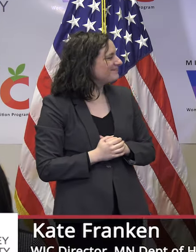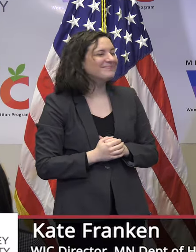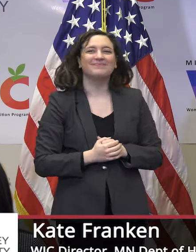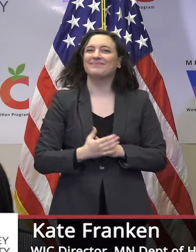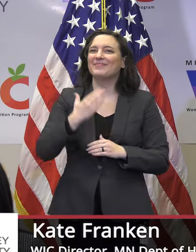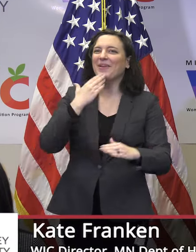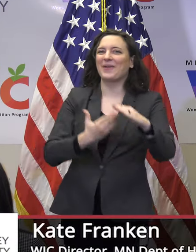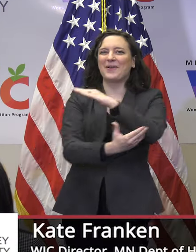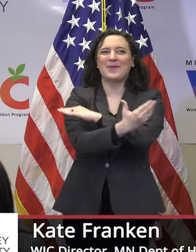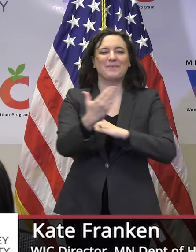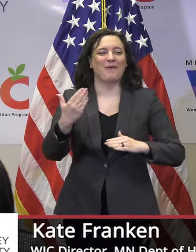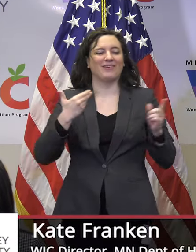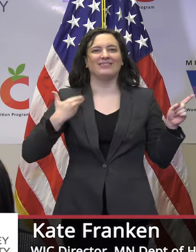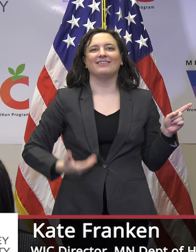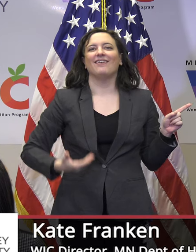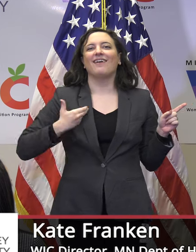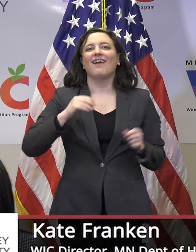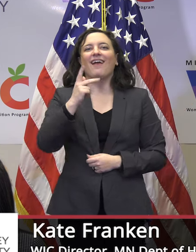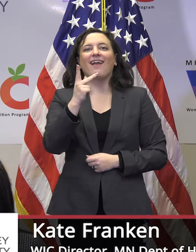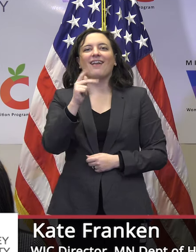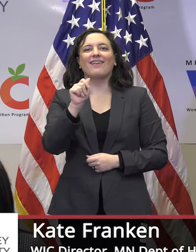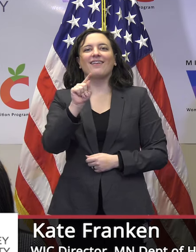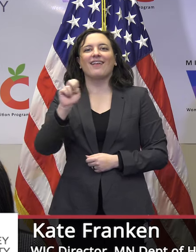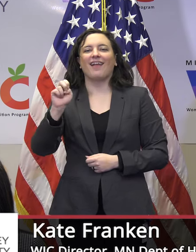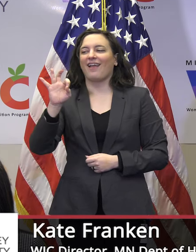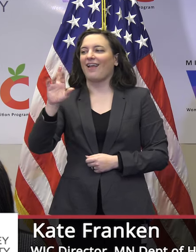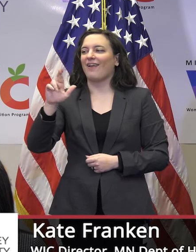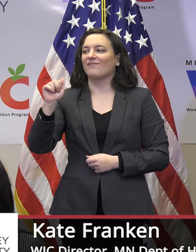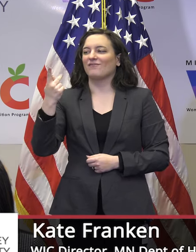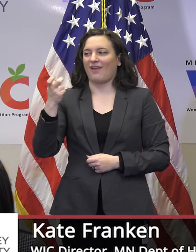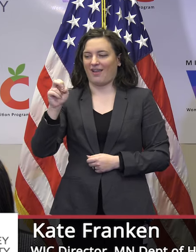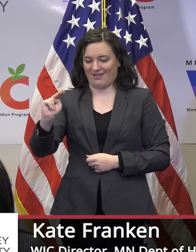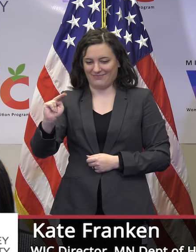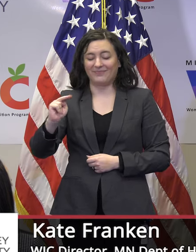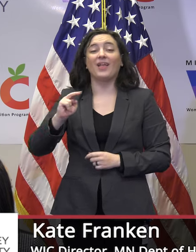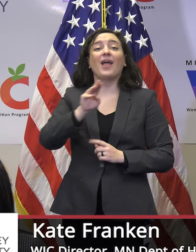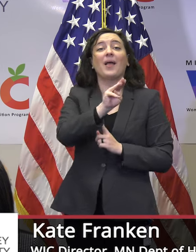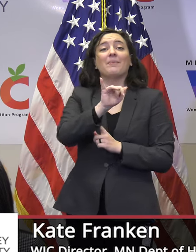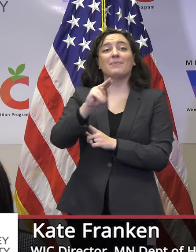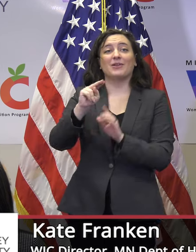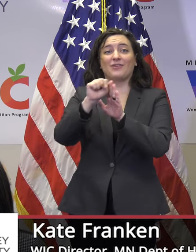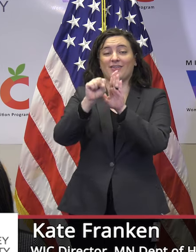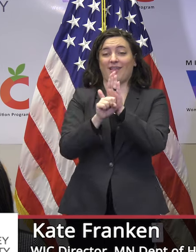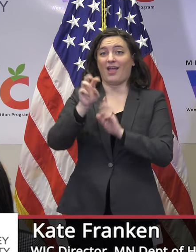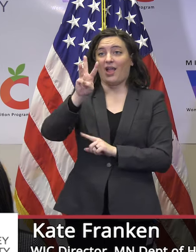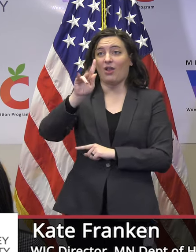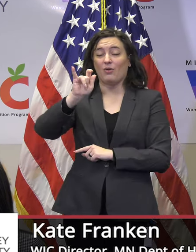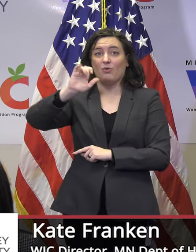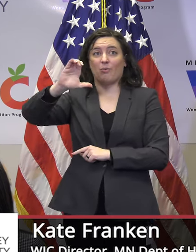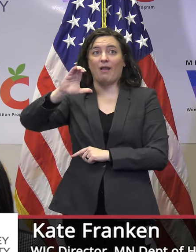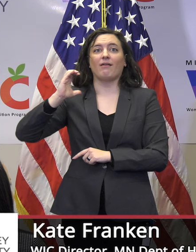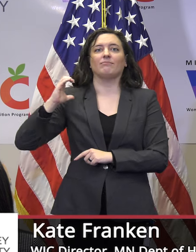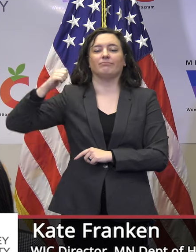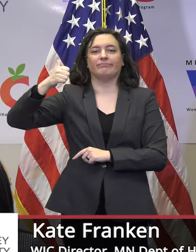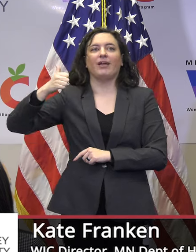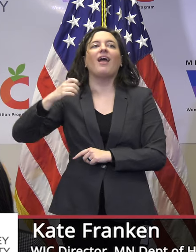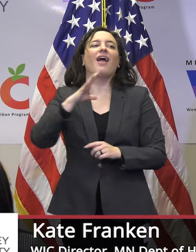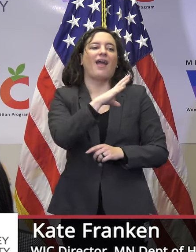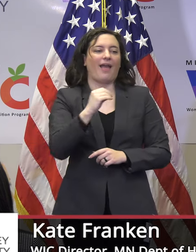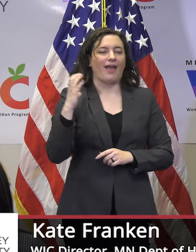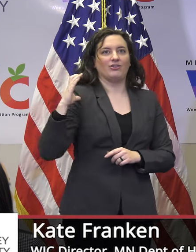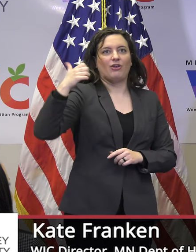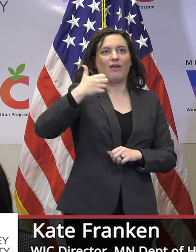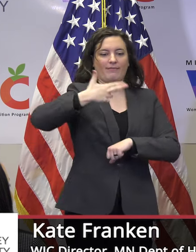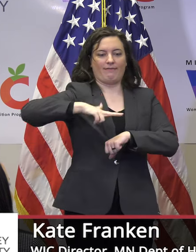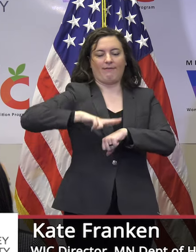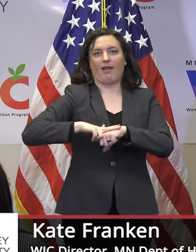Good morning, everybody. I'm Kate Franken, Minnesota State WIC Director and also the Chair of the National WIC Association Board. It's so